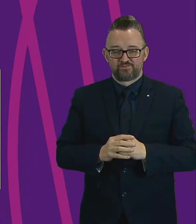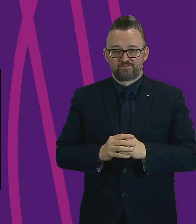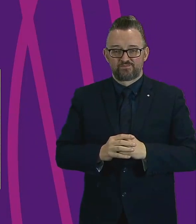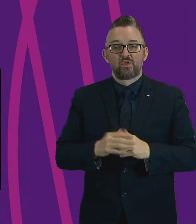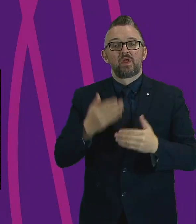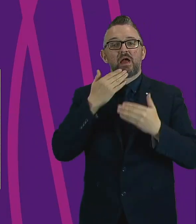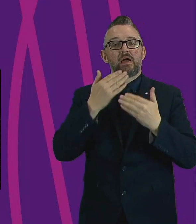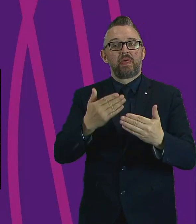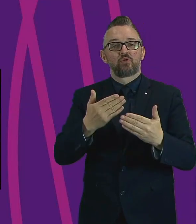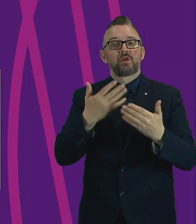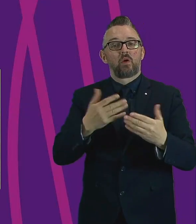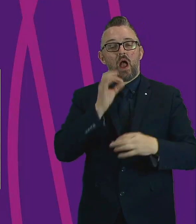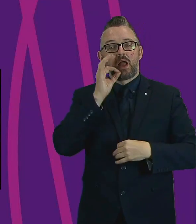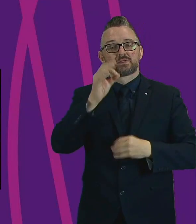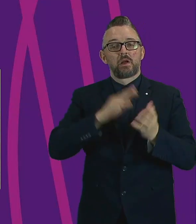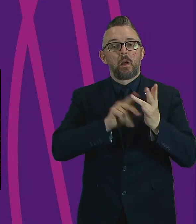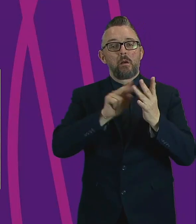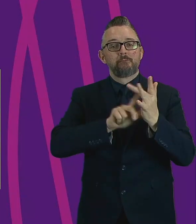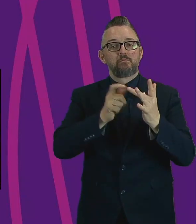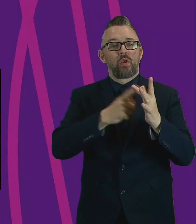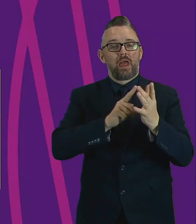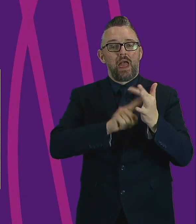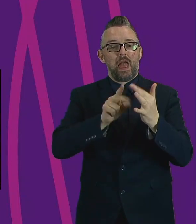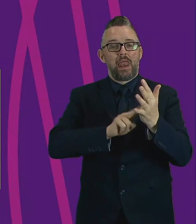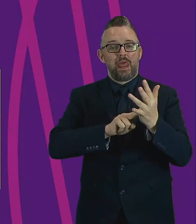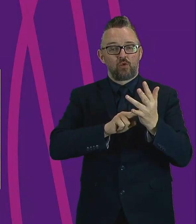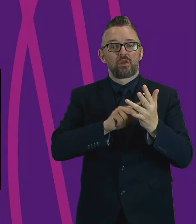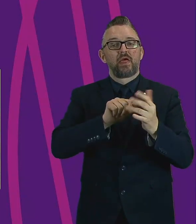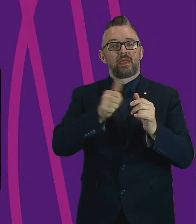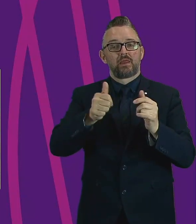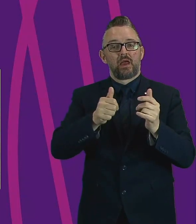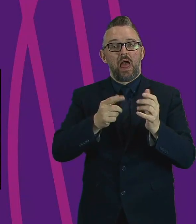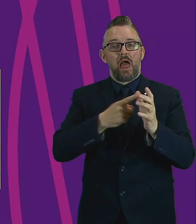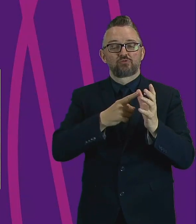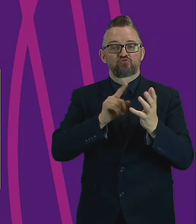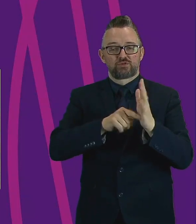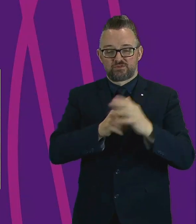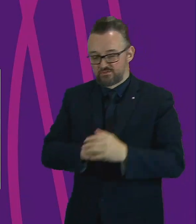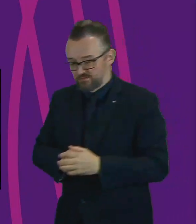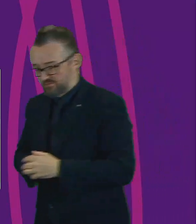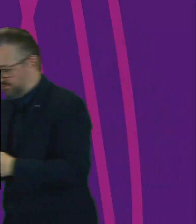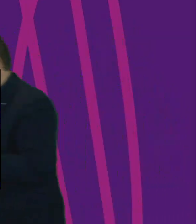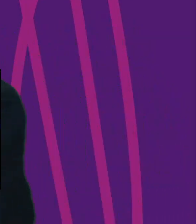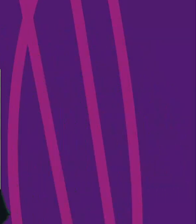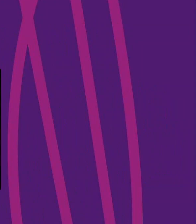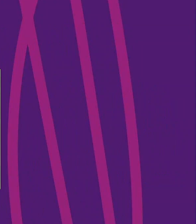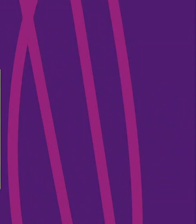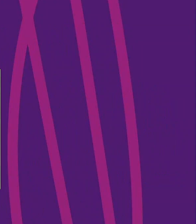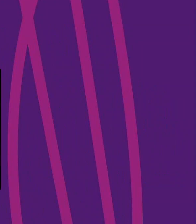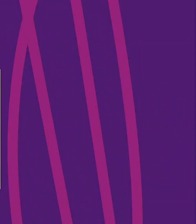Thank you very much, Mr Briggs. And I call Monica Lennon to be followed by Alison Johnson. Monica Lennon.